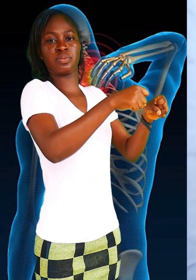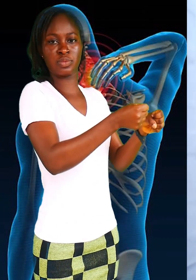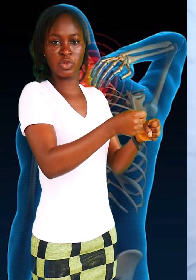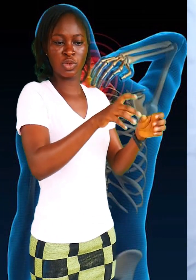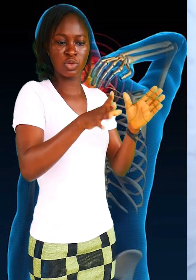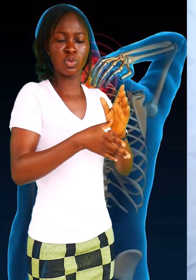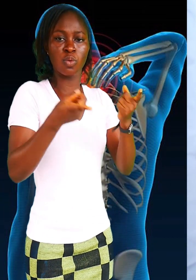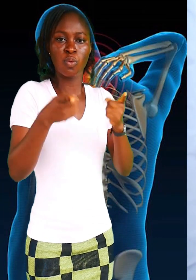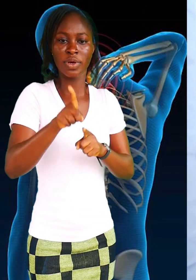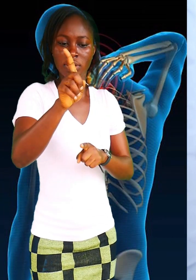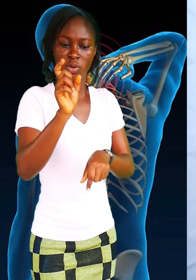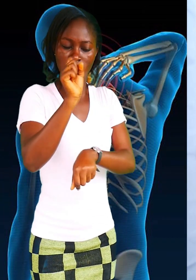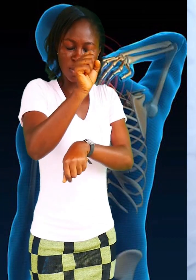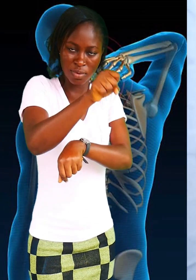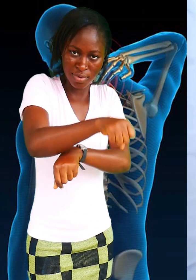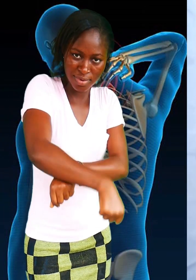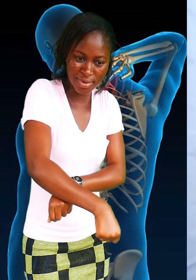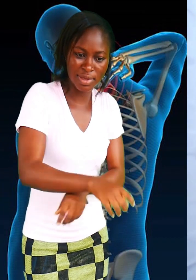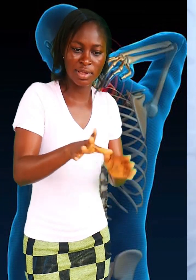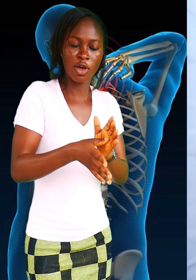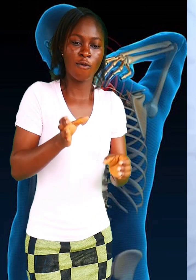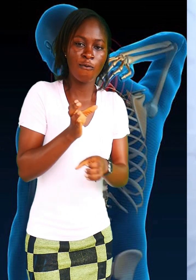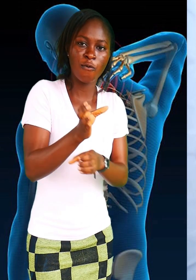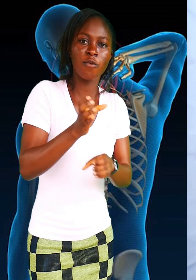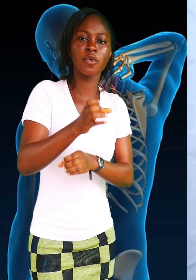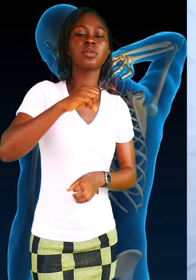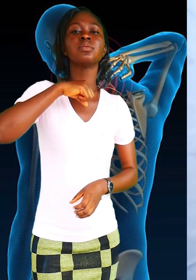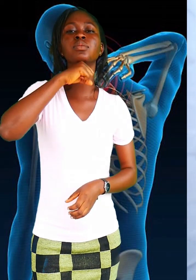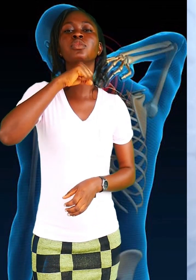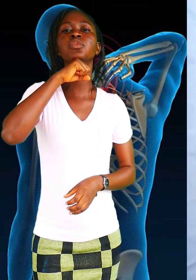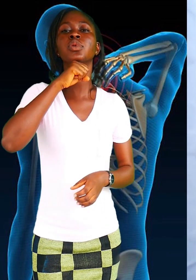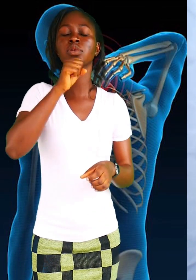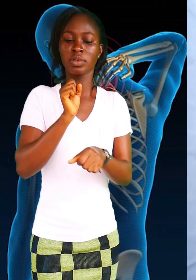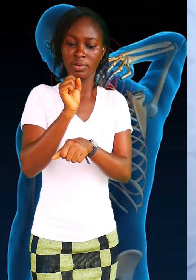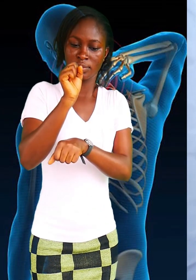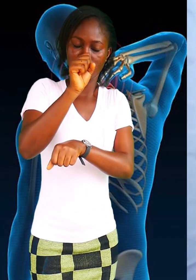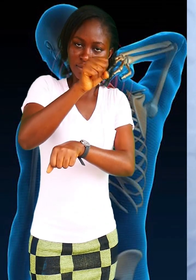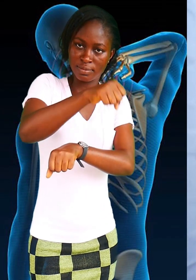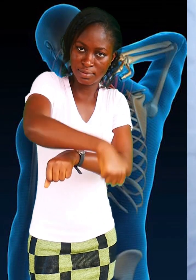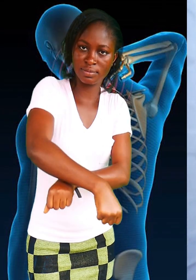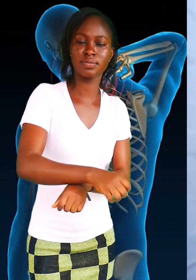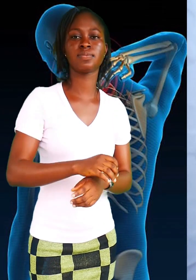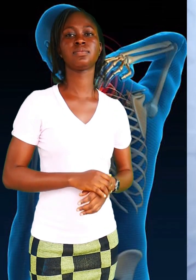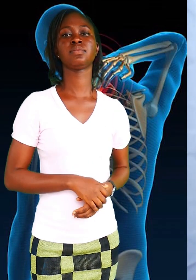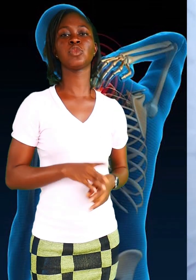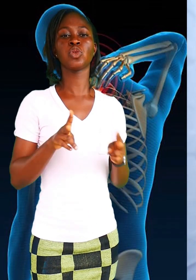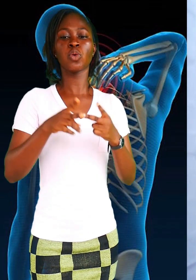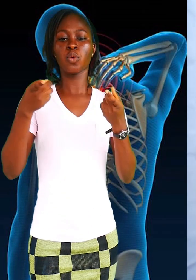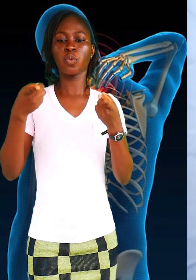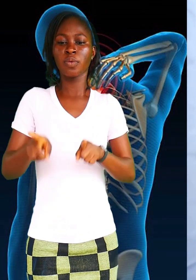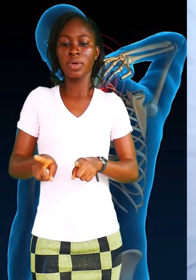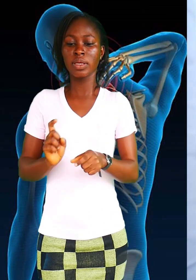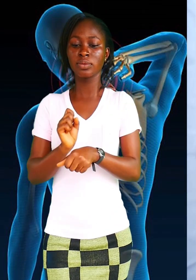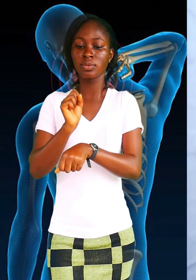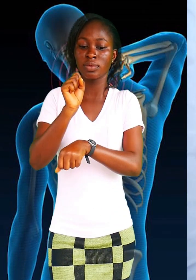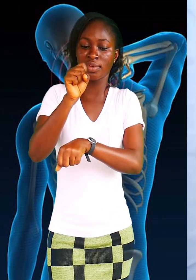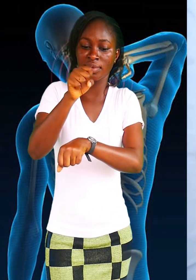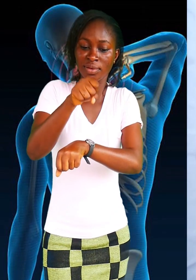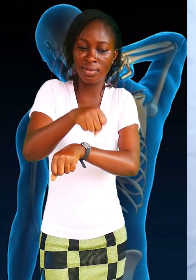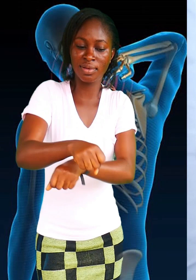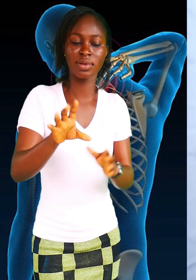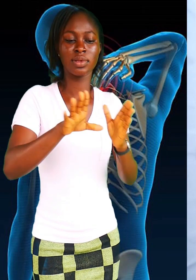a na kese ufosu kase eno emu emu akwa ti se kase eno mu kwa sa amu bebiye